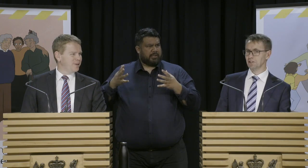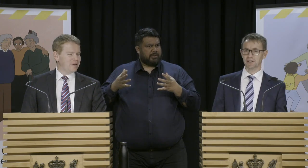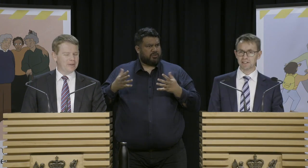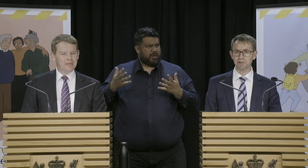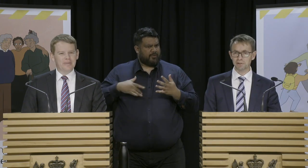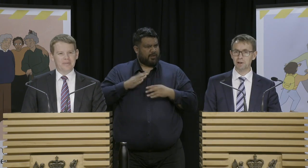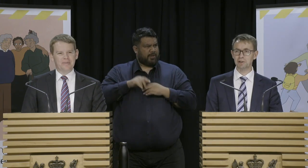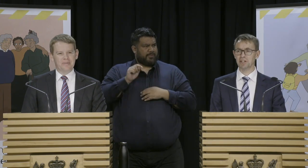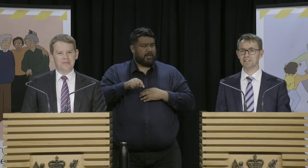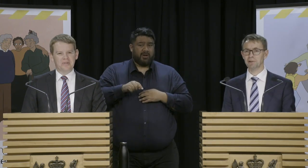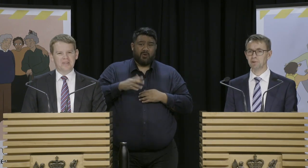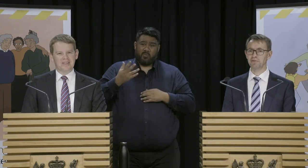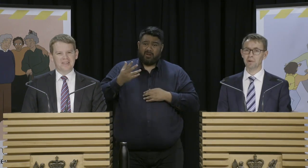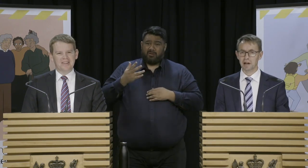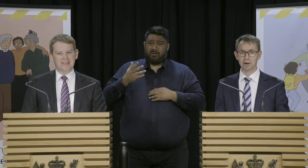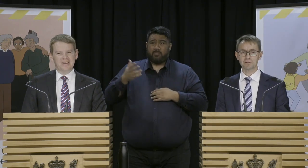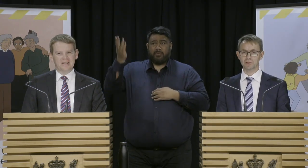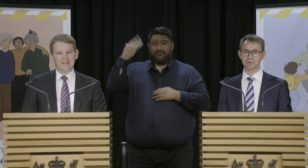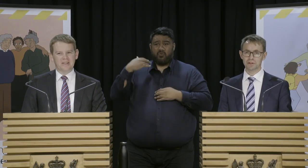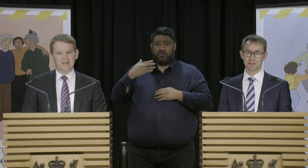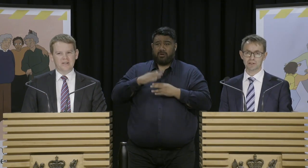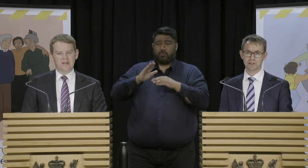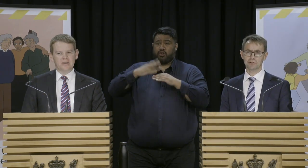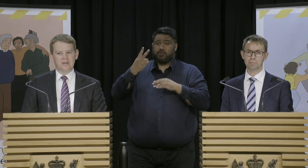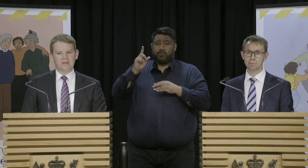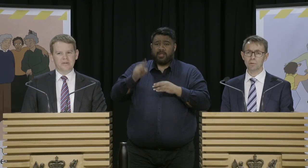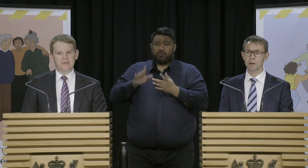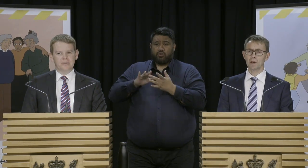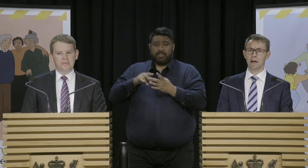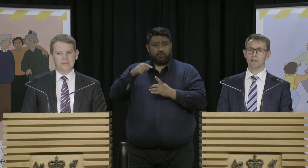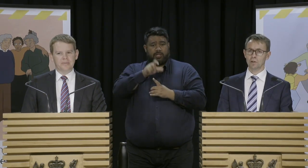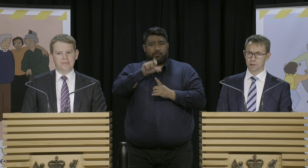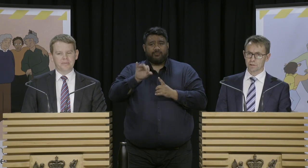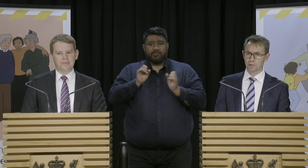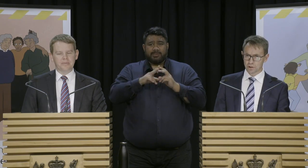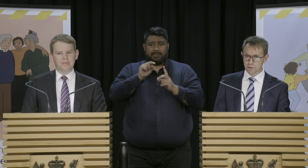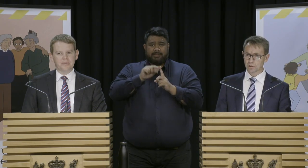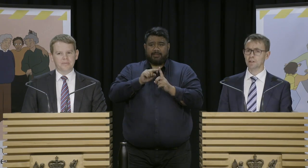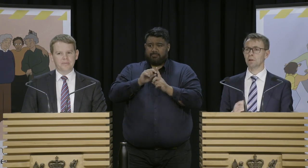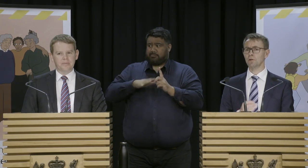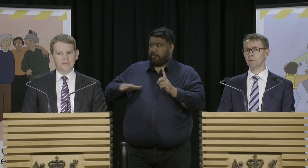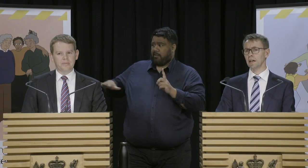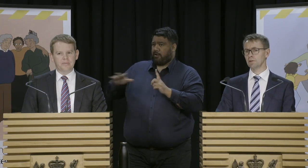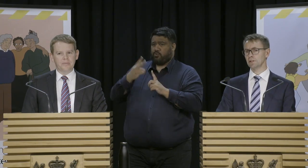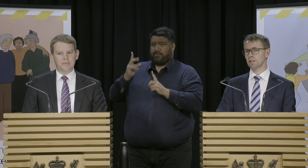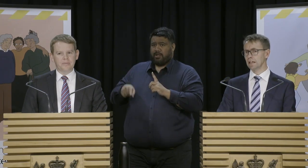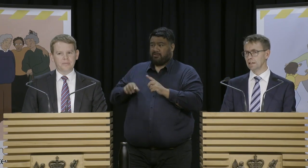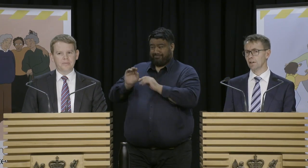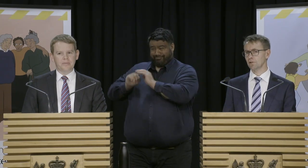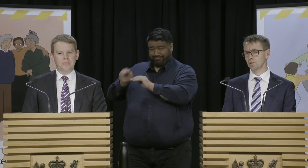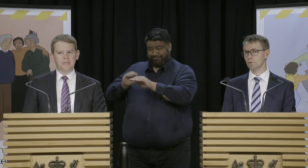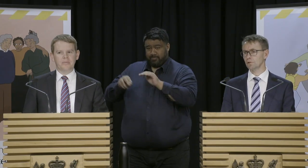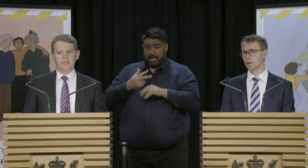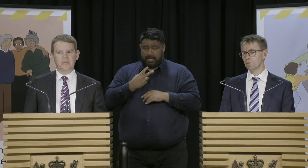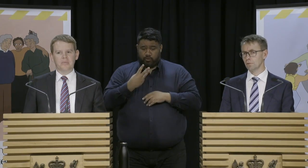talked about yesterday, given we were following up over 2,600 people, not concerning, because we haven't seen any